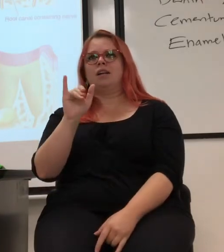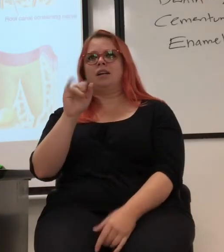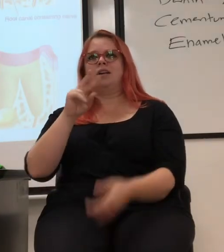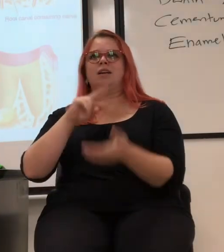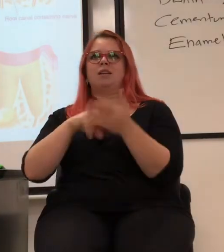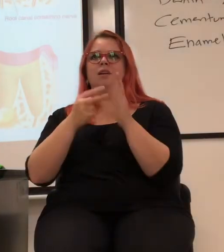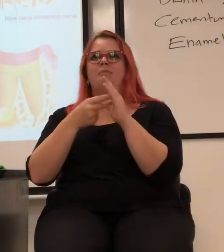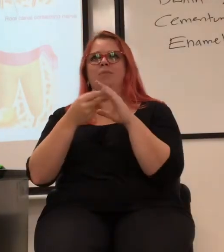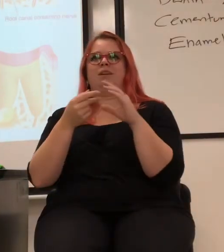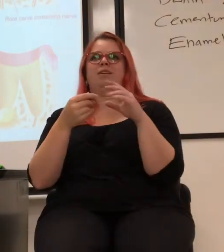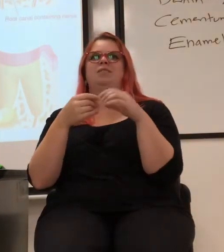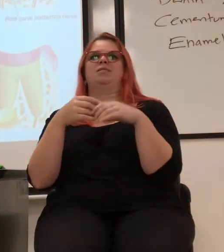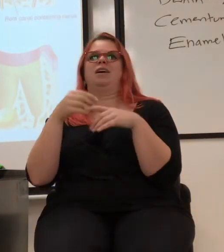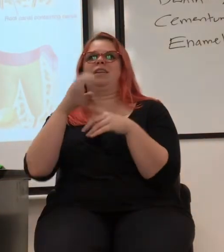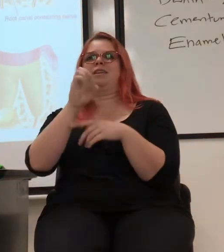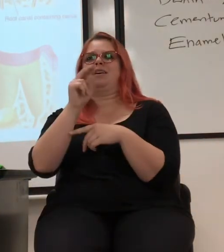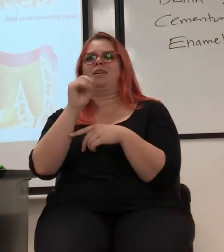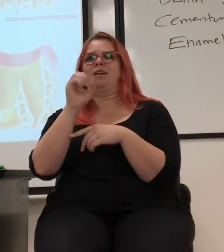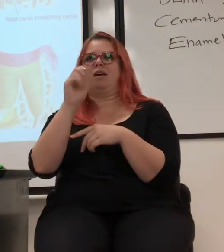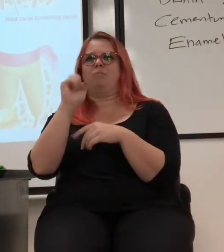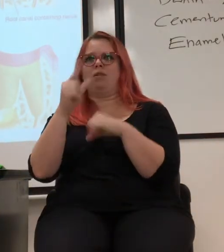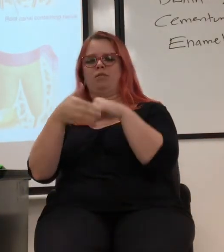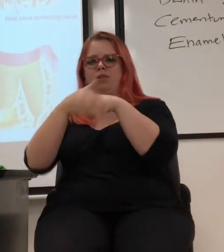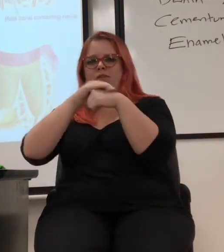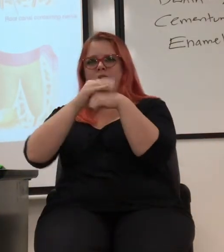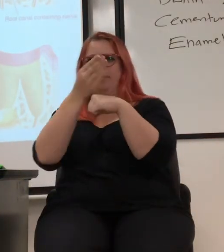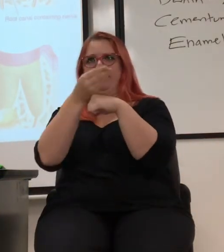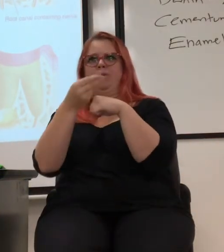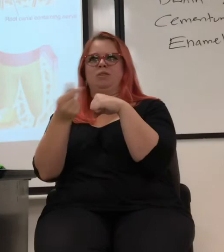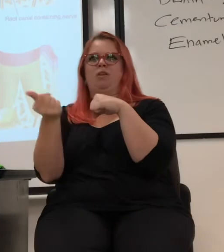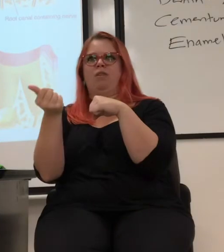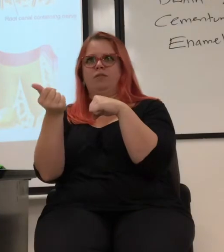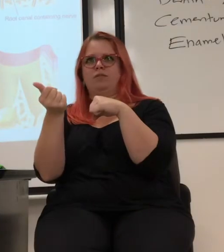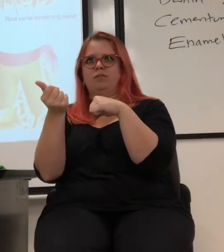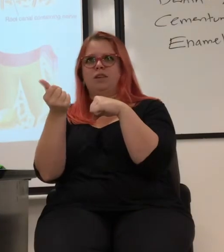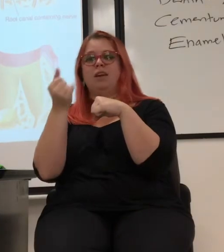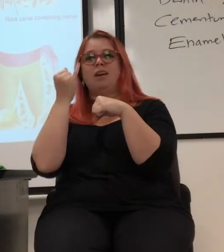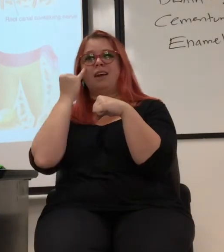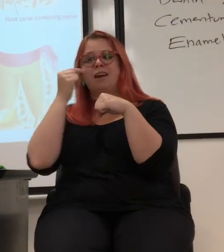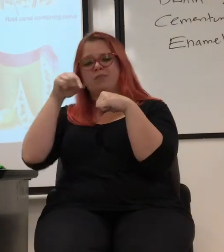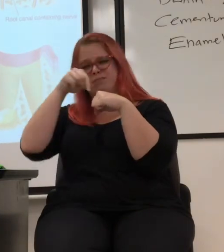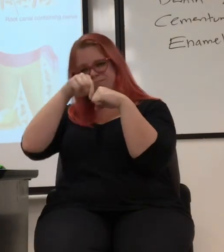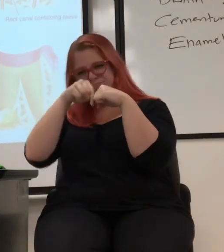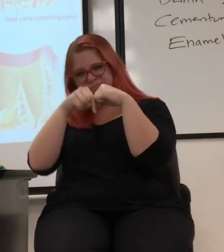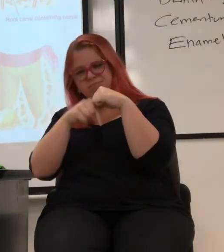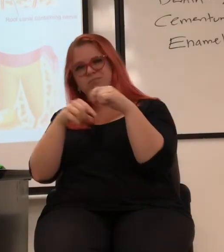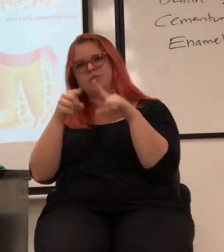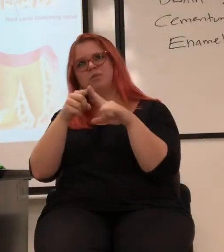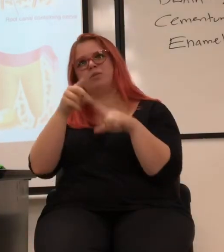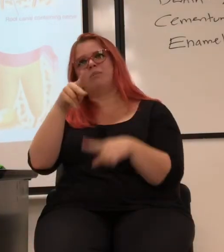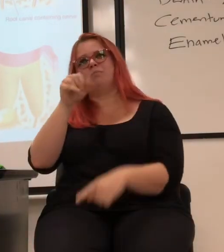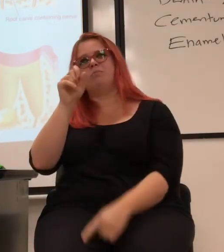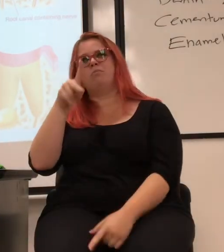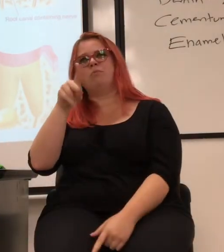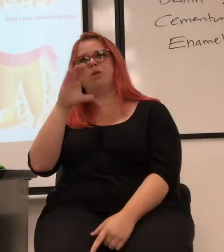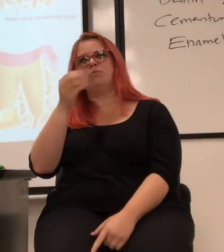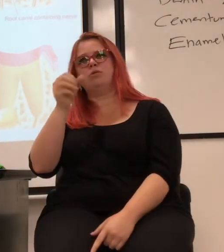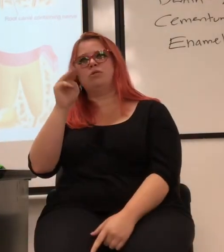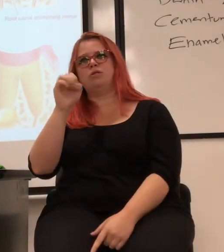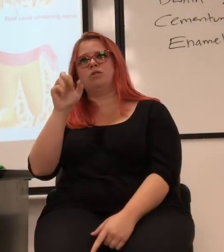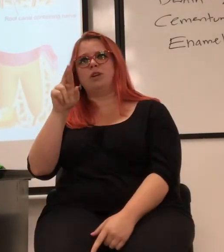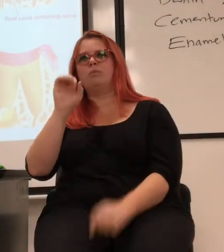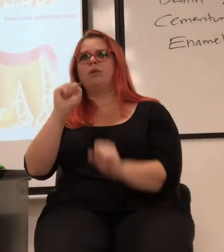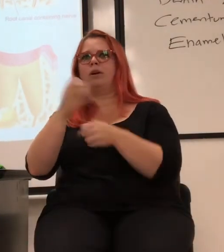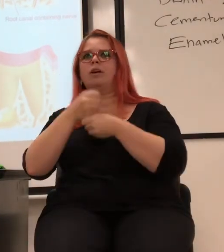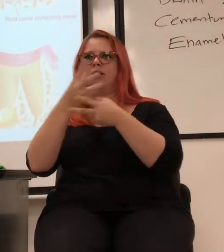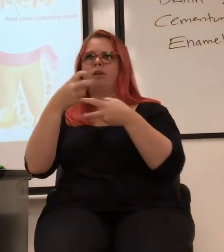away, the enamel gets into the dentin. If that thing gets down into the pulp chamber, that can cause problems.